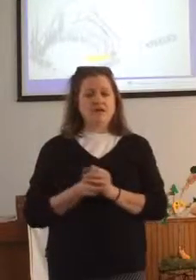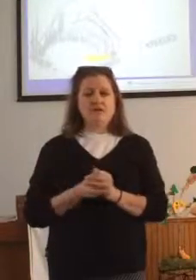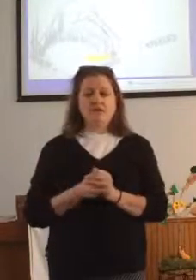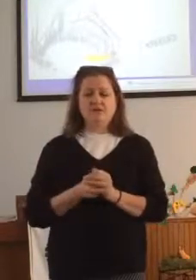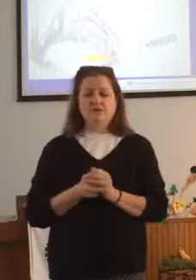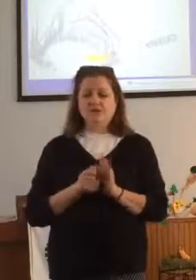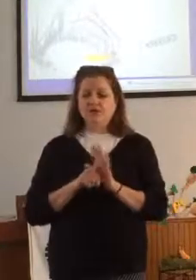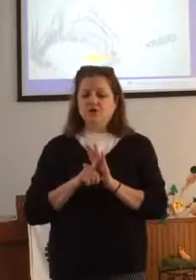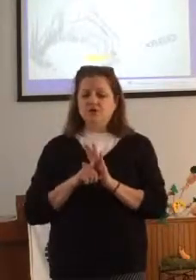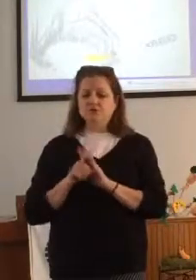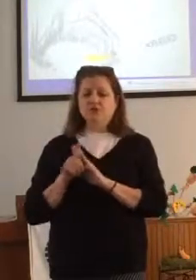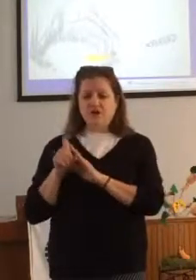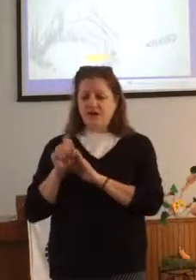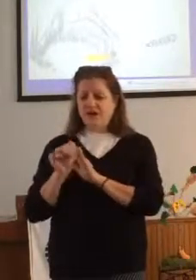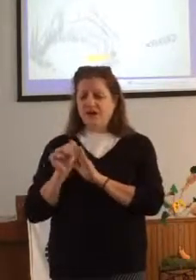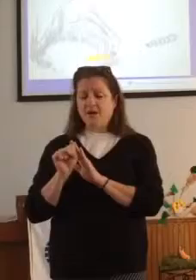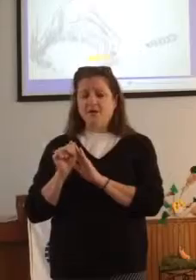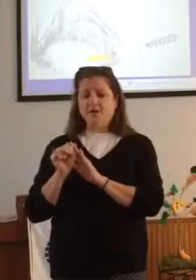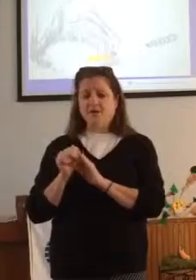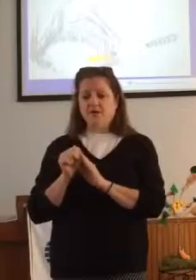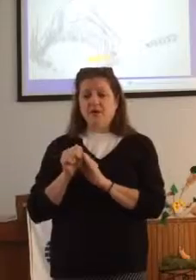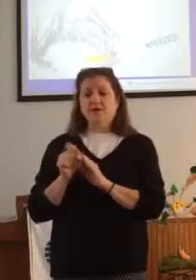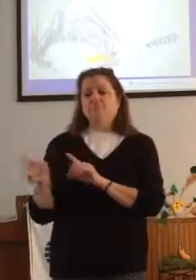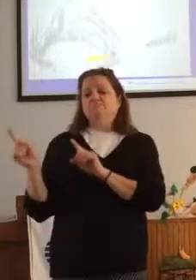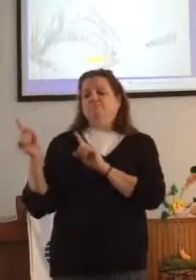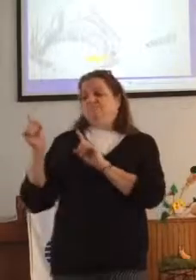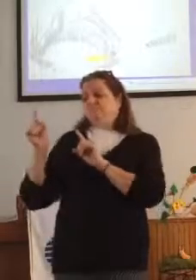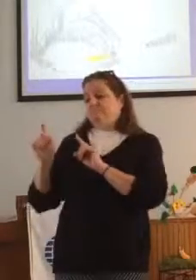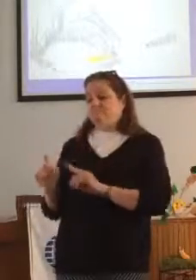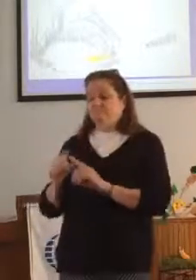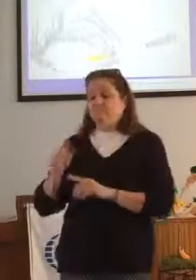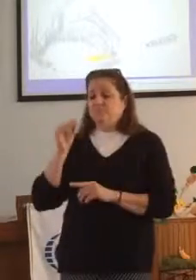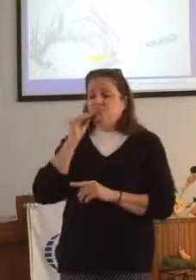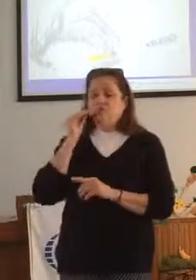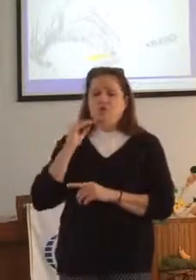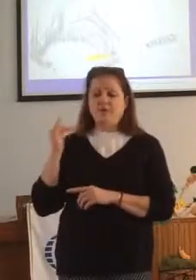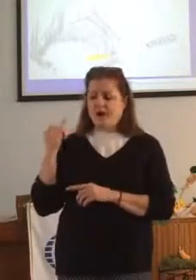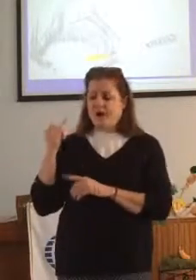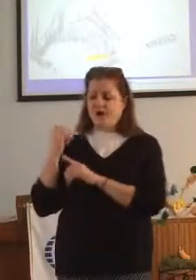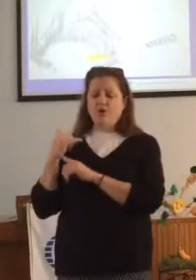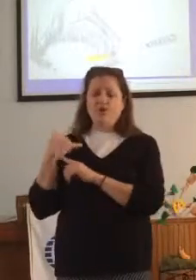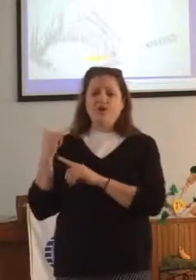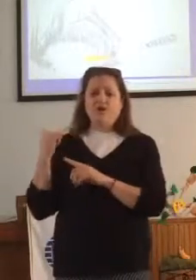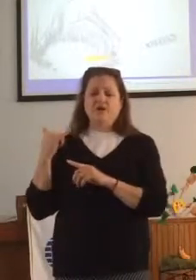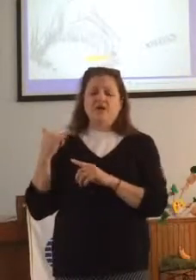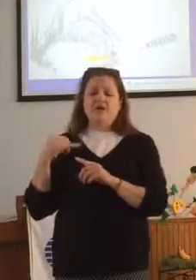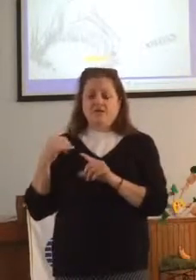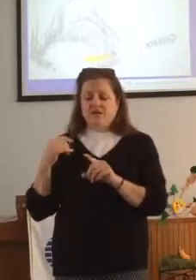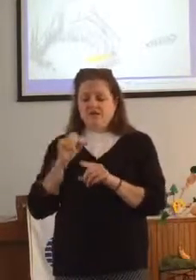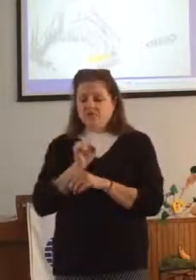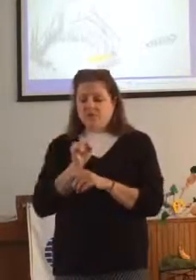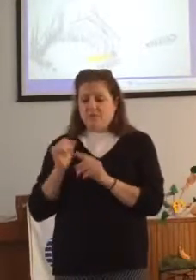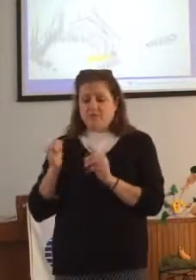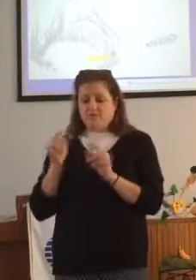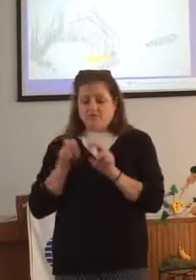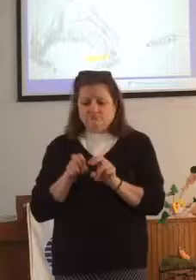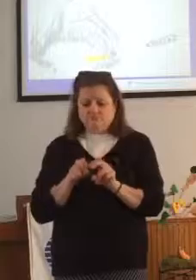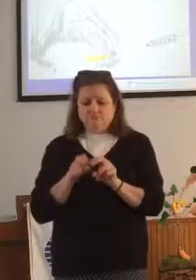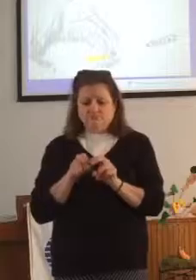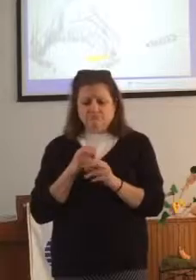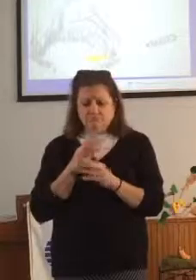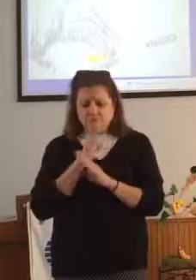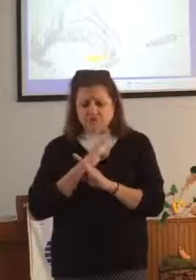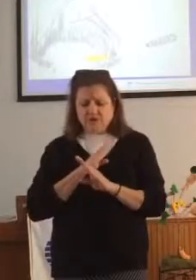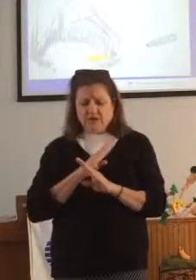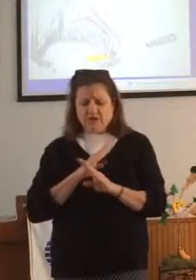Stripe crawled home and told Yellow. They were both very sober and quiet.